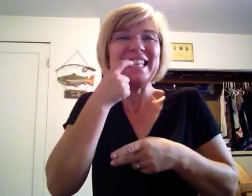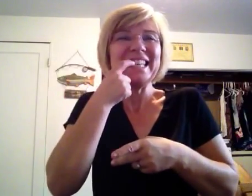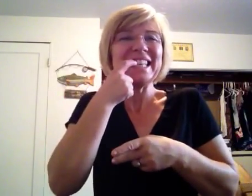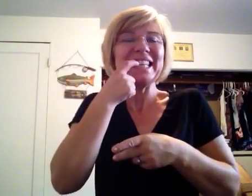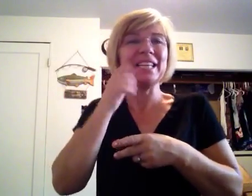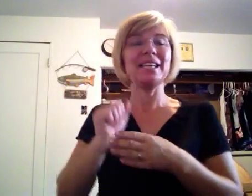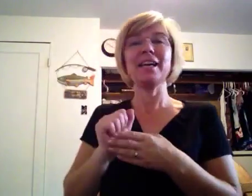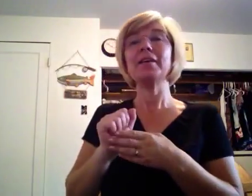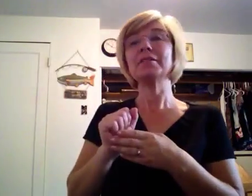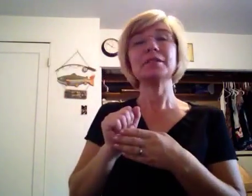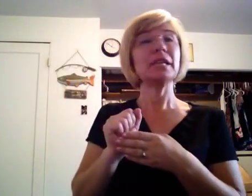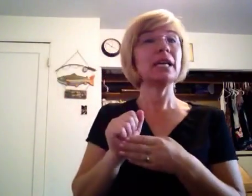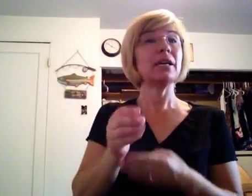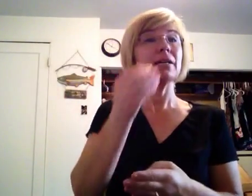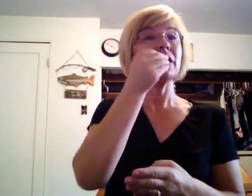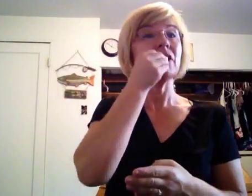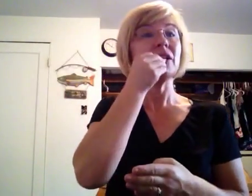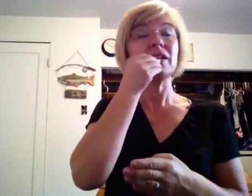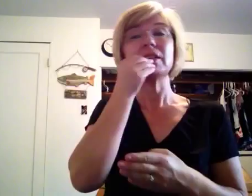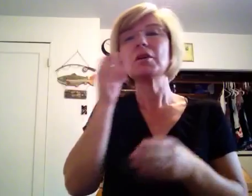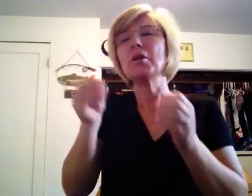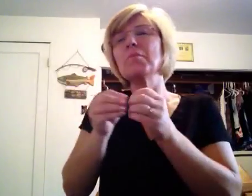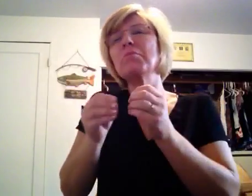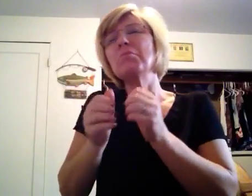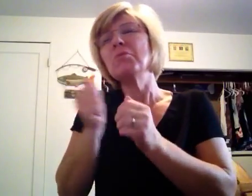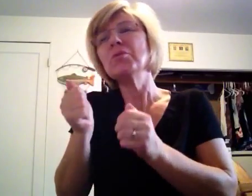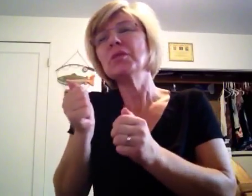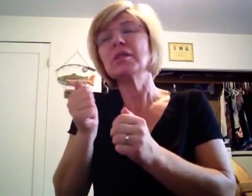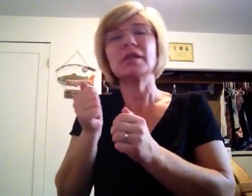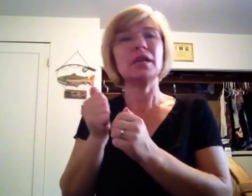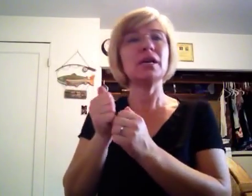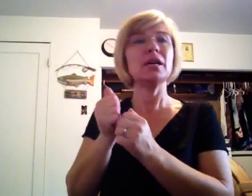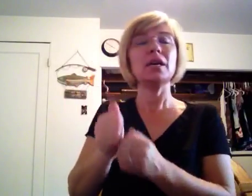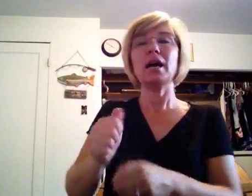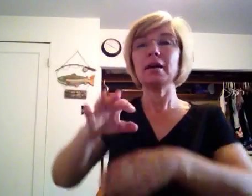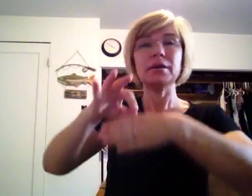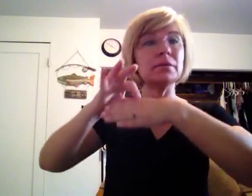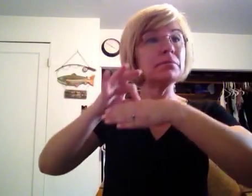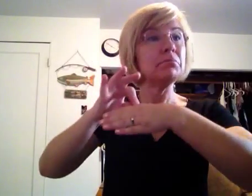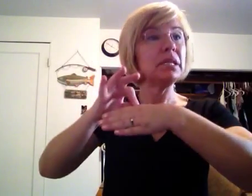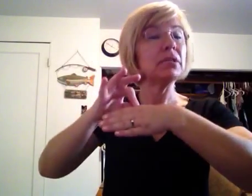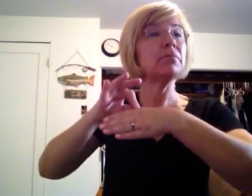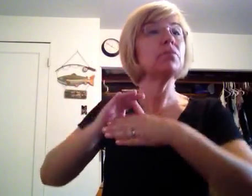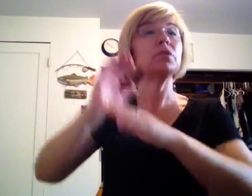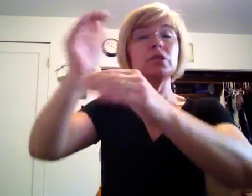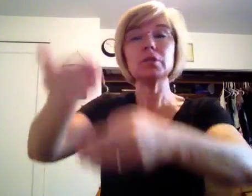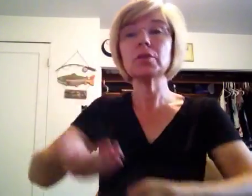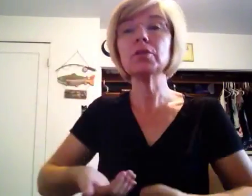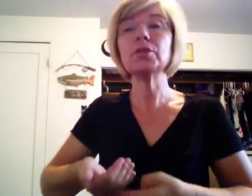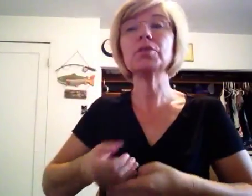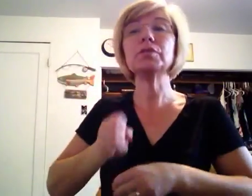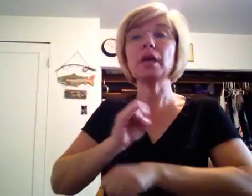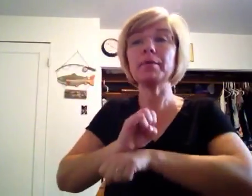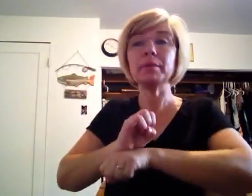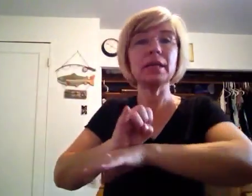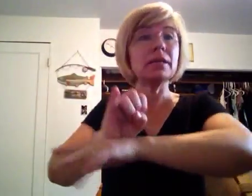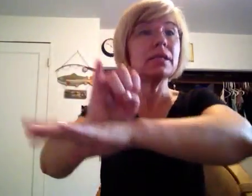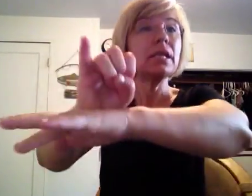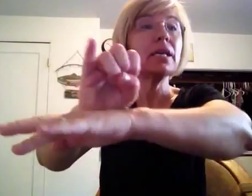This includes insects and all animals. Some carnivores are felines, such as lions, tigers. Others are